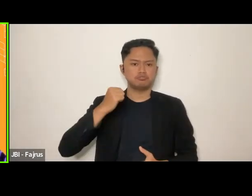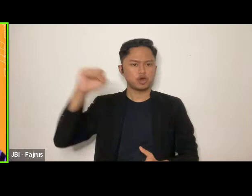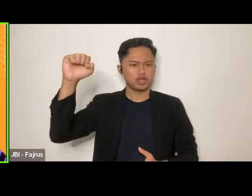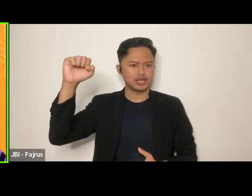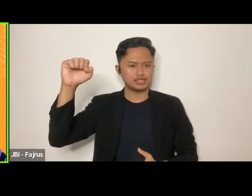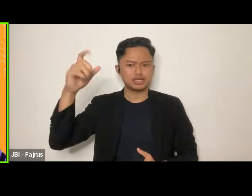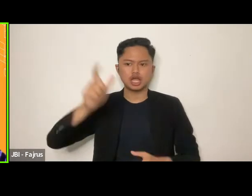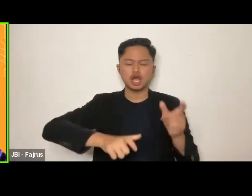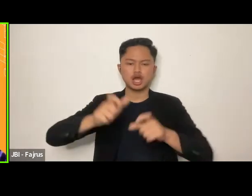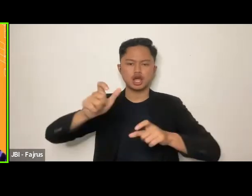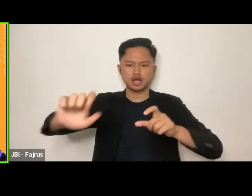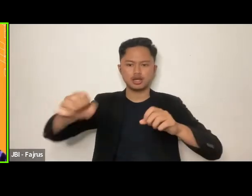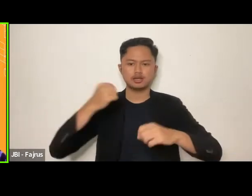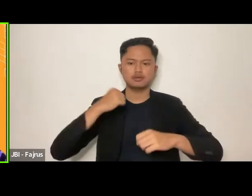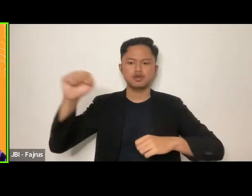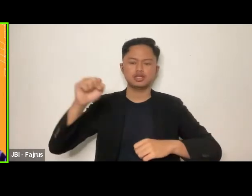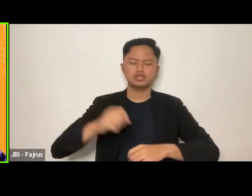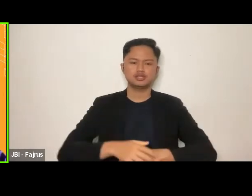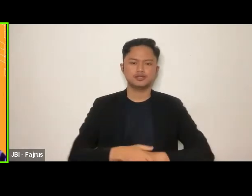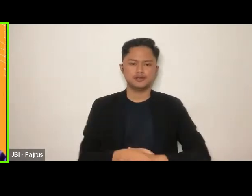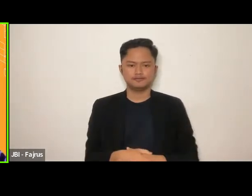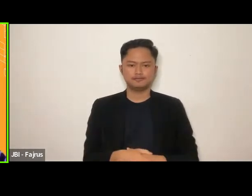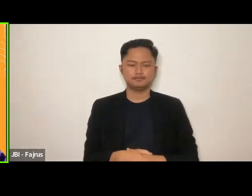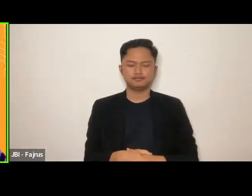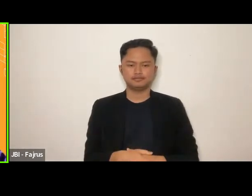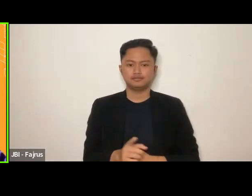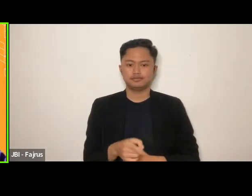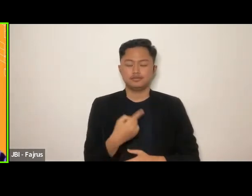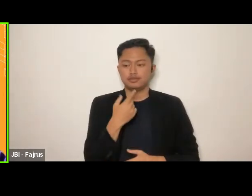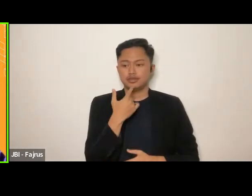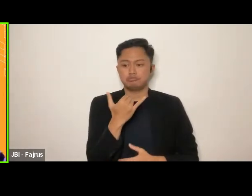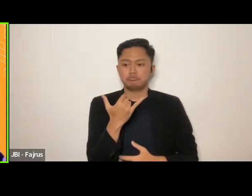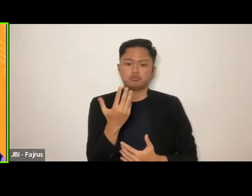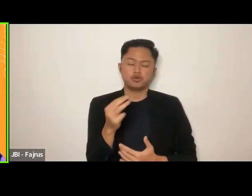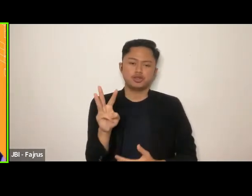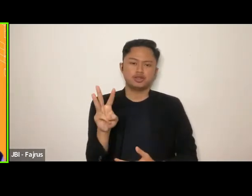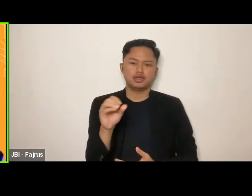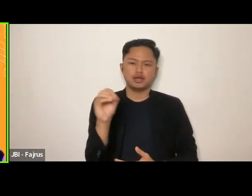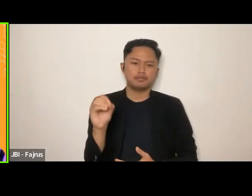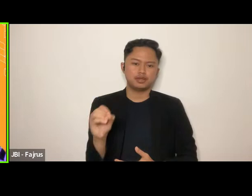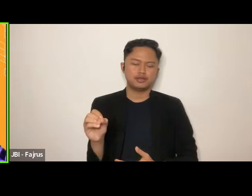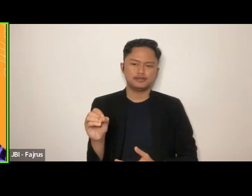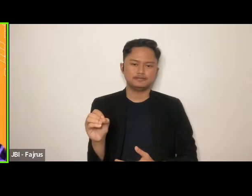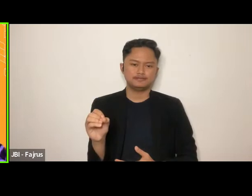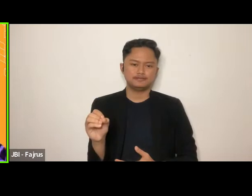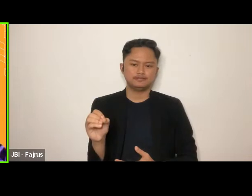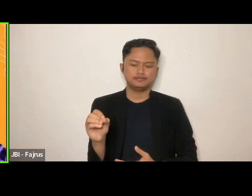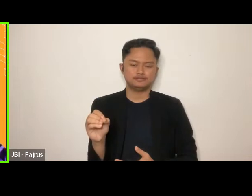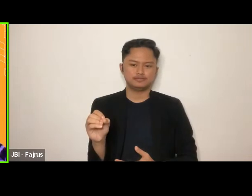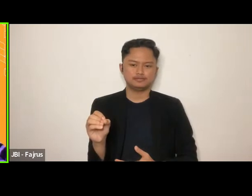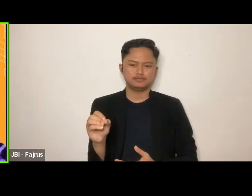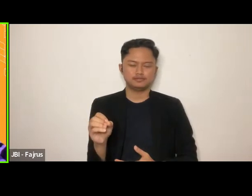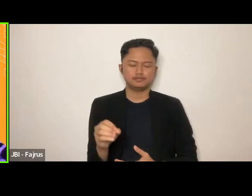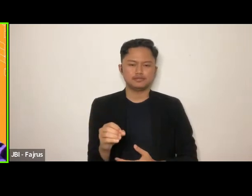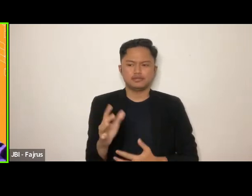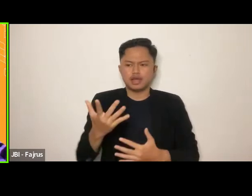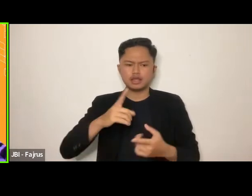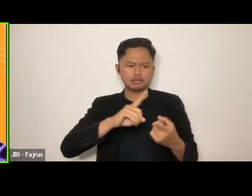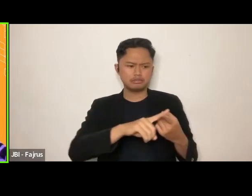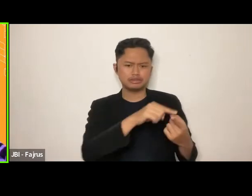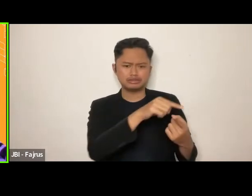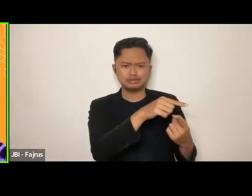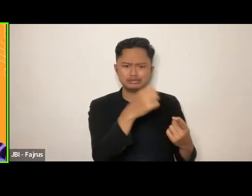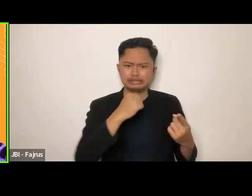protest, we are accused of treason. That is what is happening right now with my friends, Victor